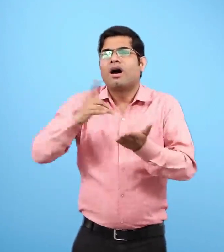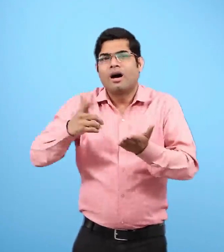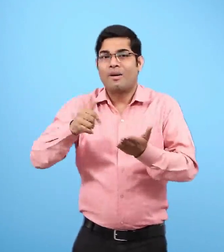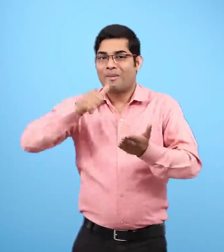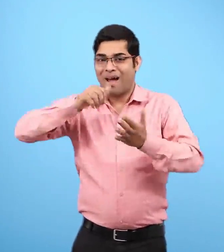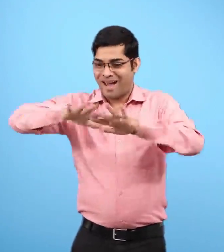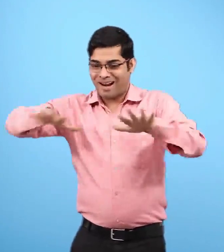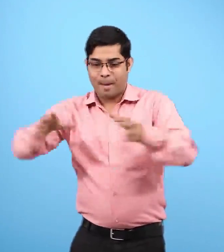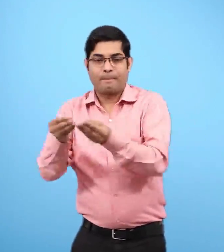water bodies.